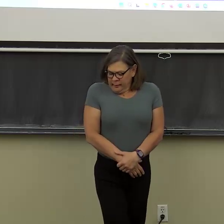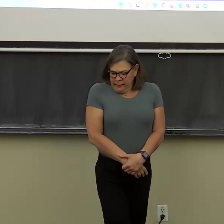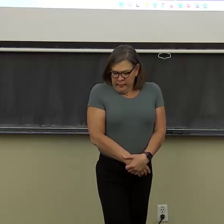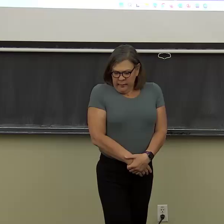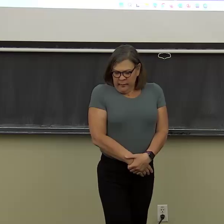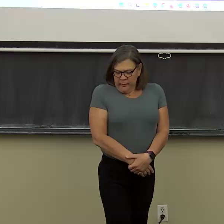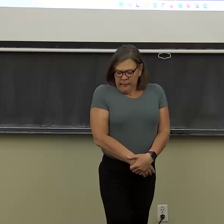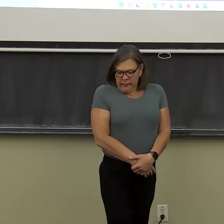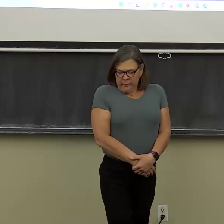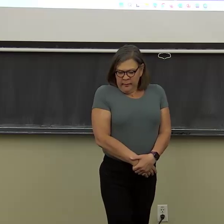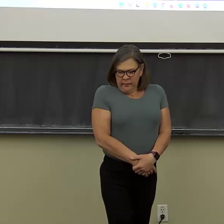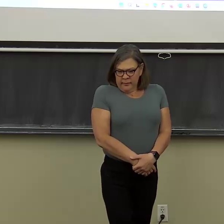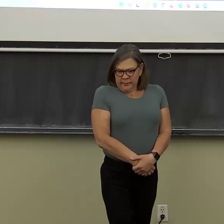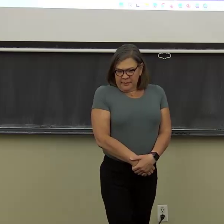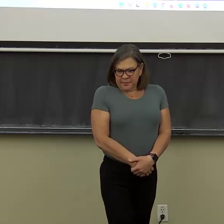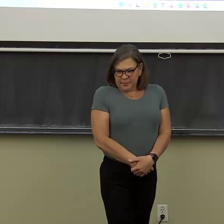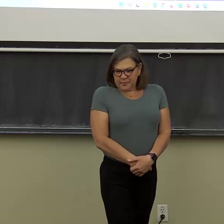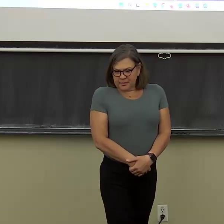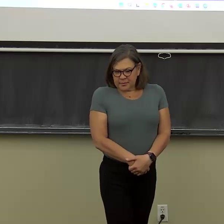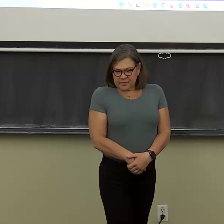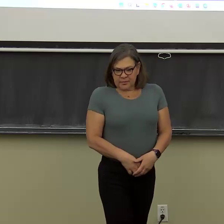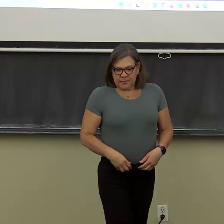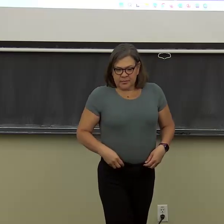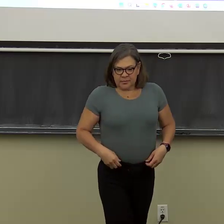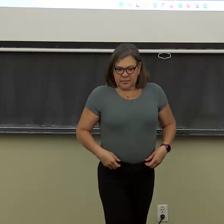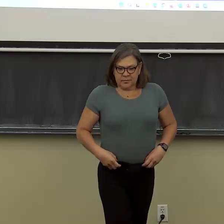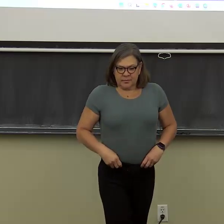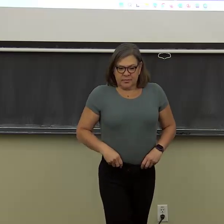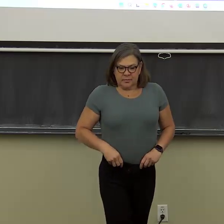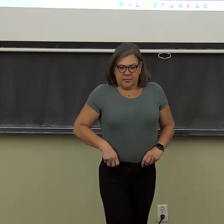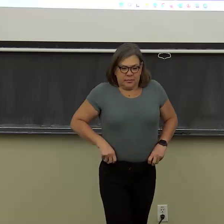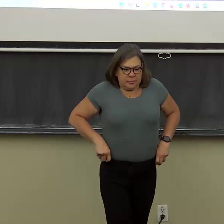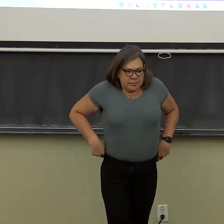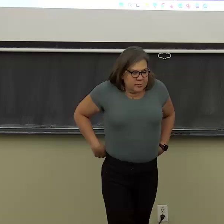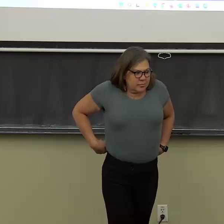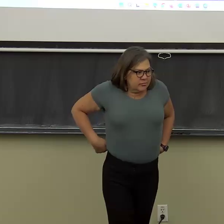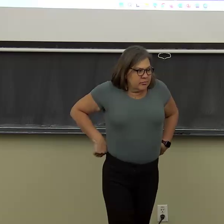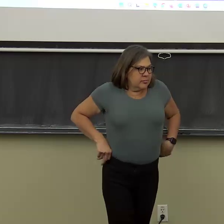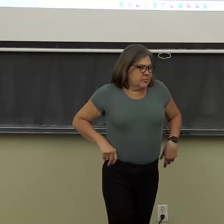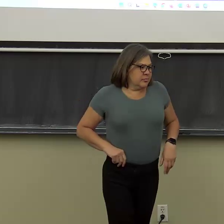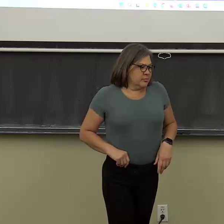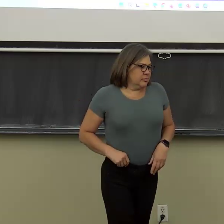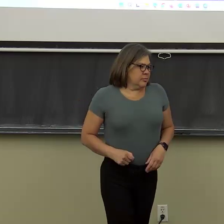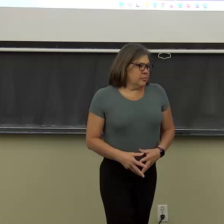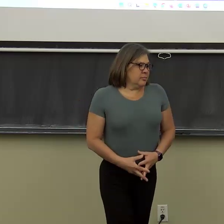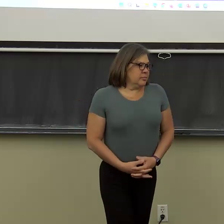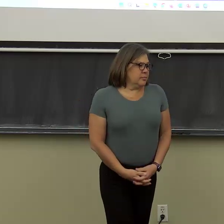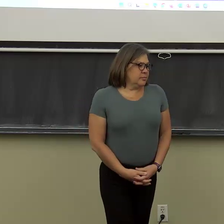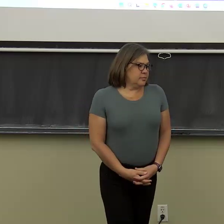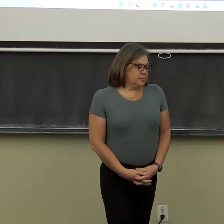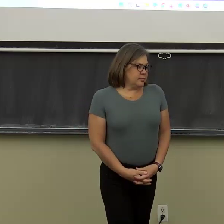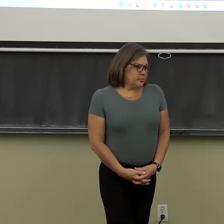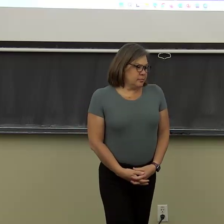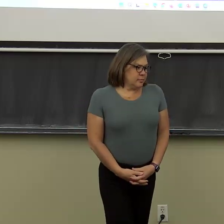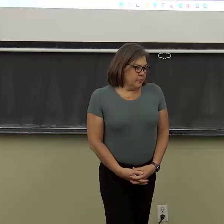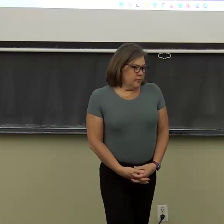So that, That's one of a the, big one. a little bit about um, what we're